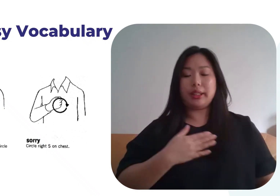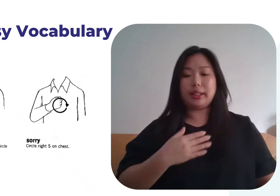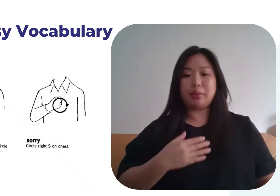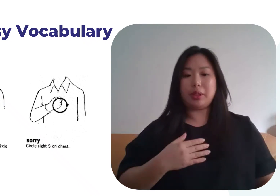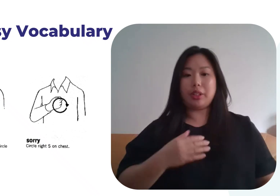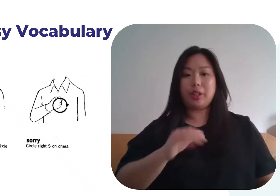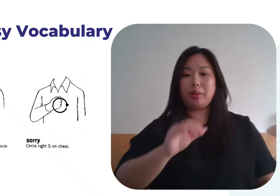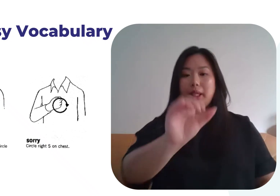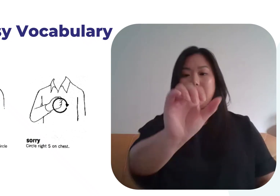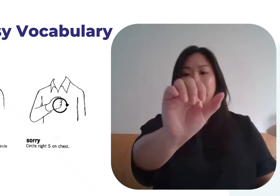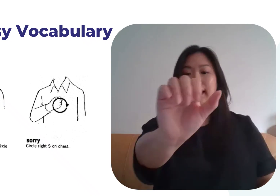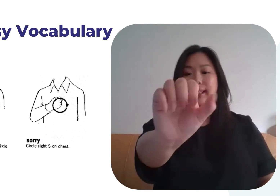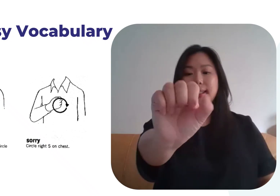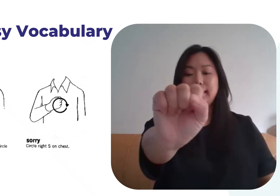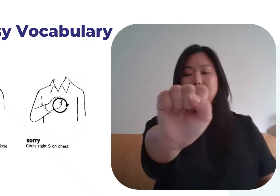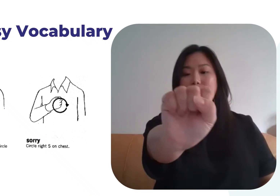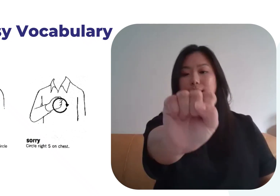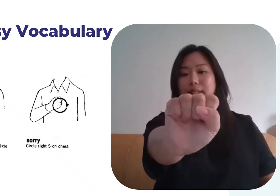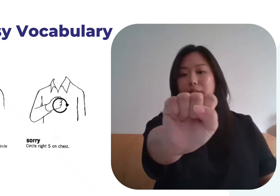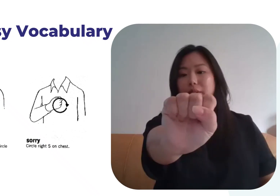Sorry is similar. You make an S